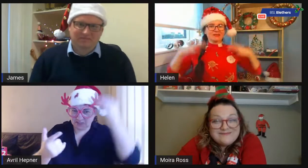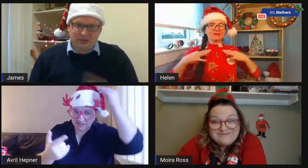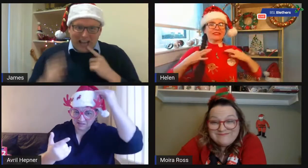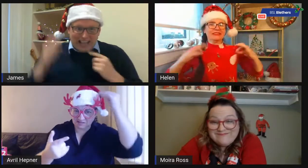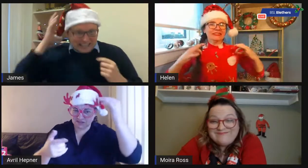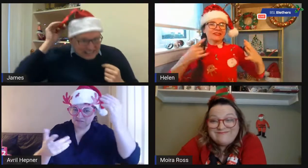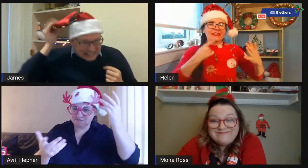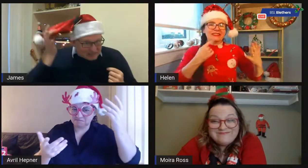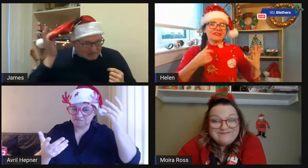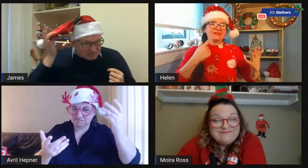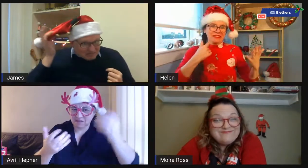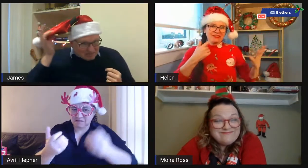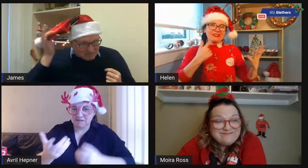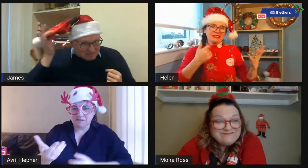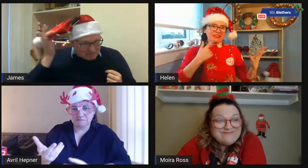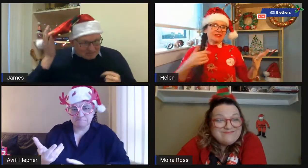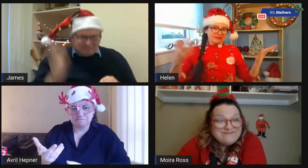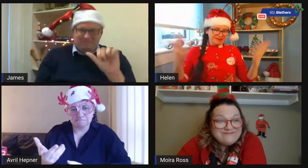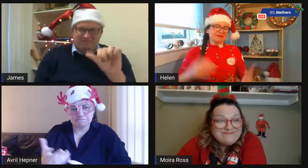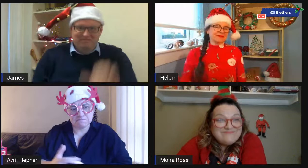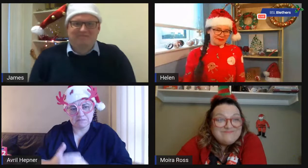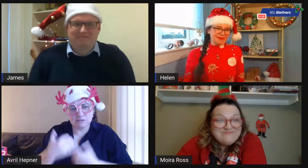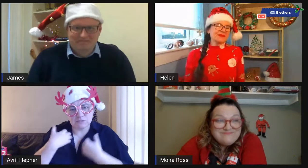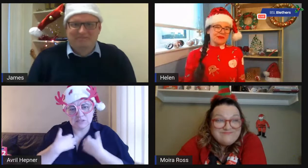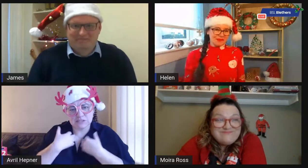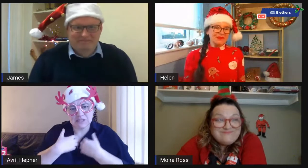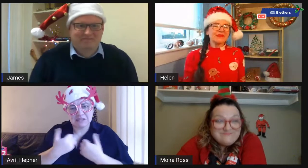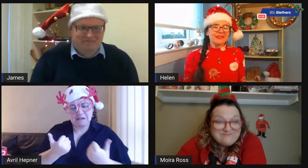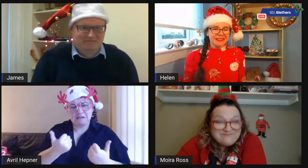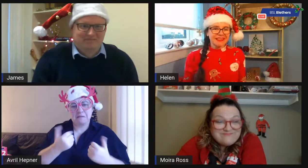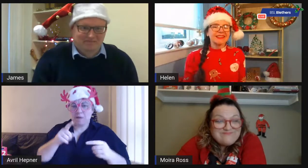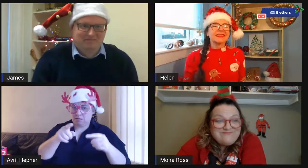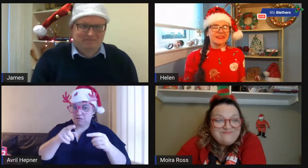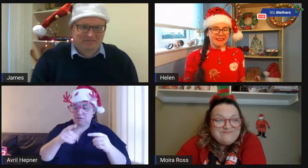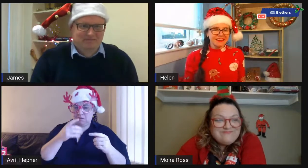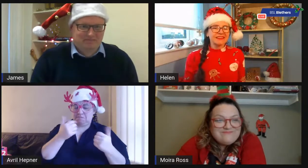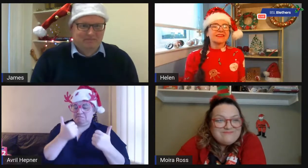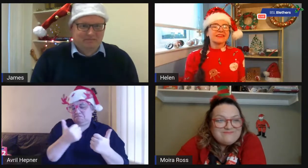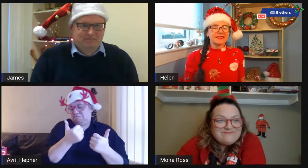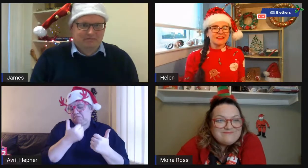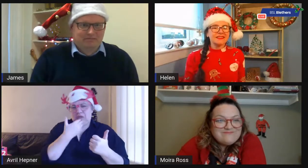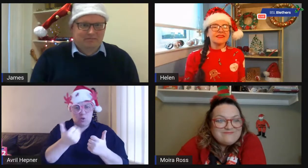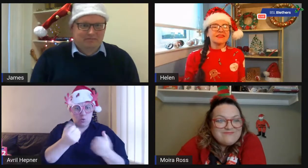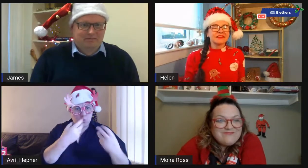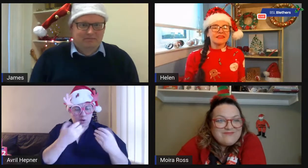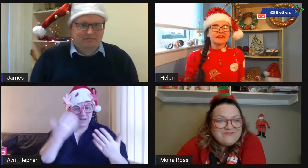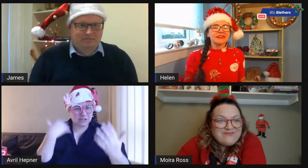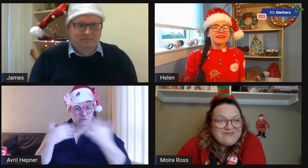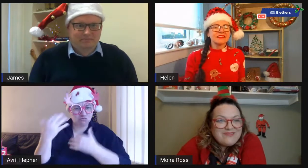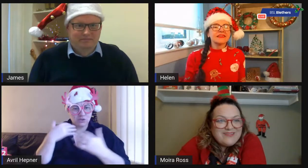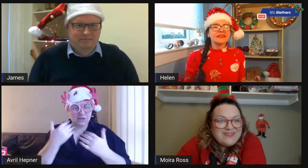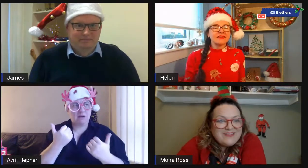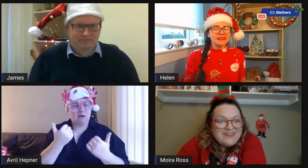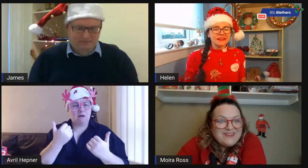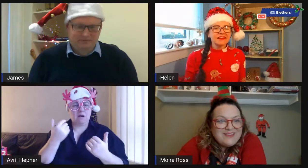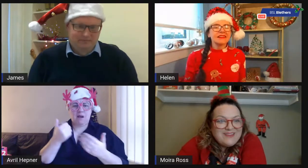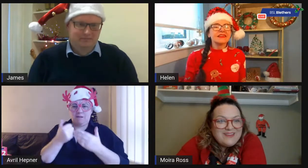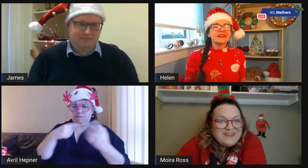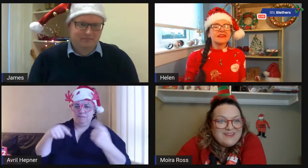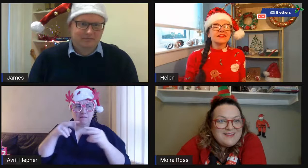the dominant one now. Yes, we're all wearing red today, aren't we? Yeah. Yeah. Isn't that interesting? Thank you for that historical